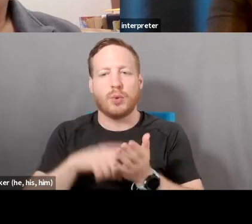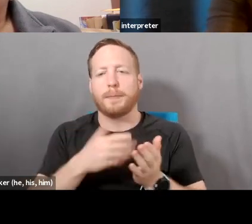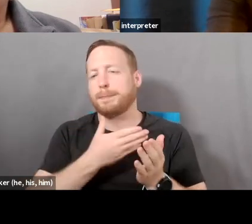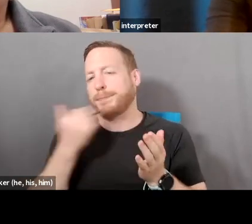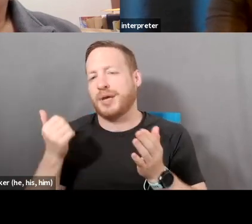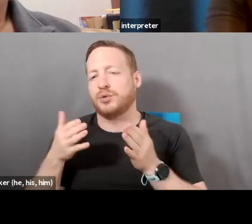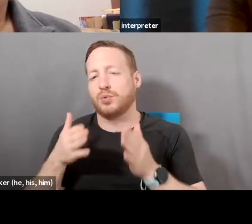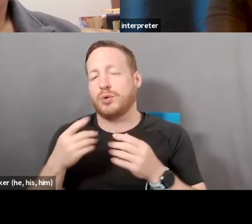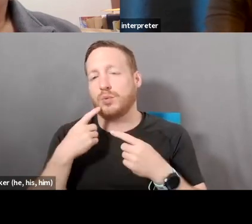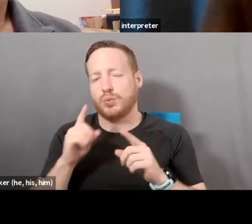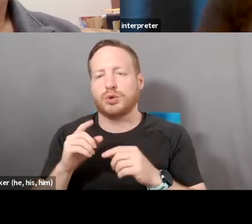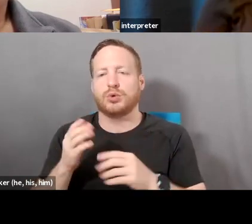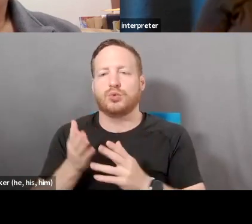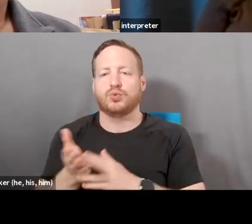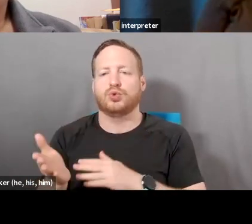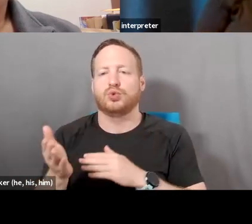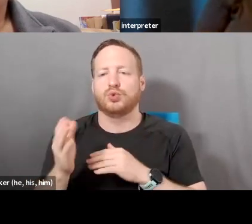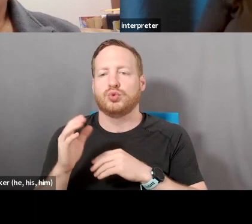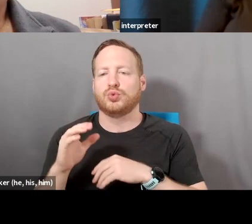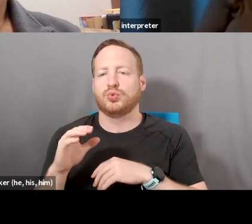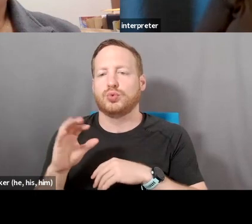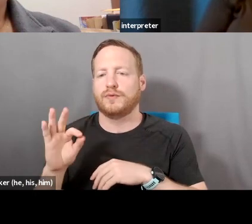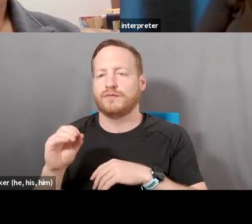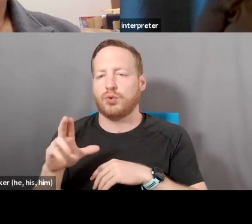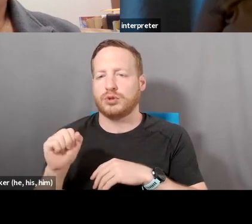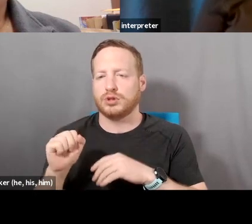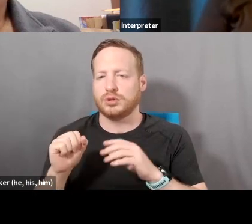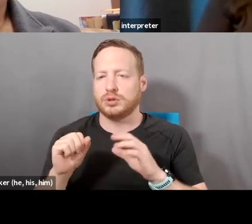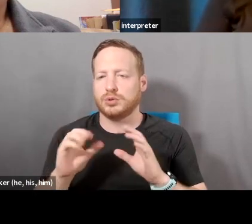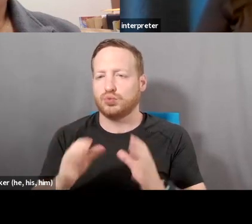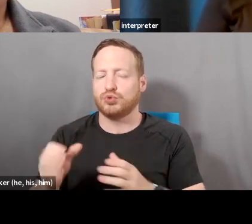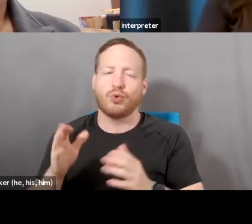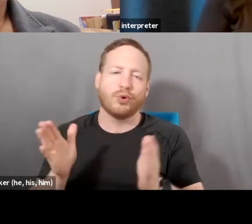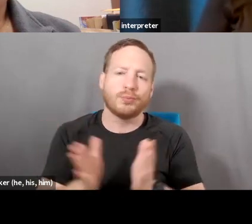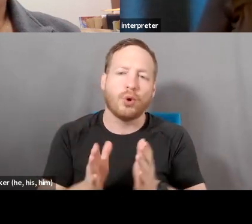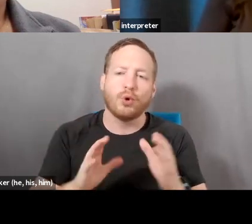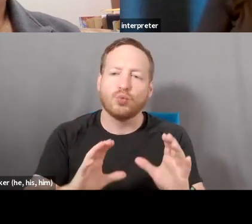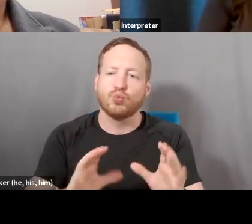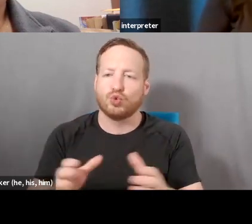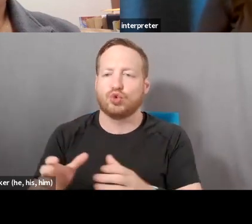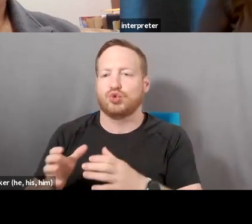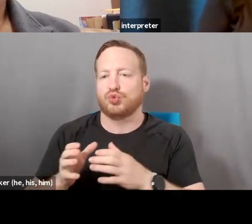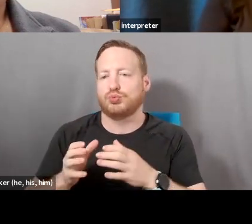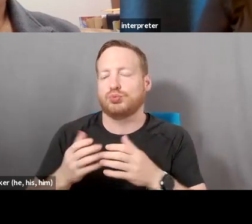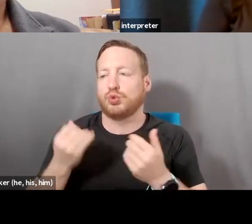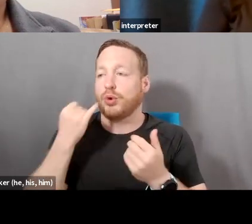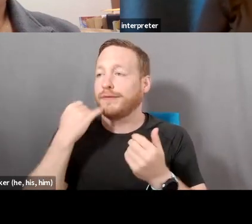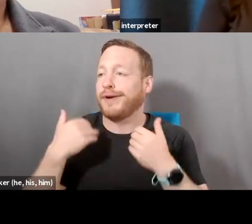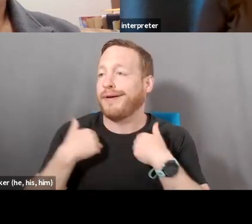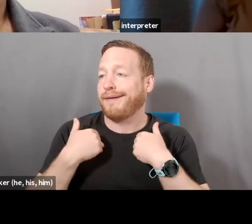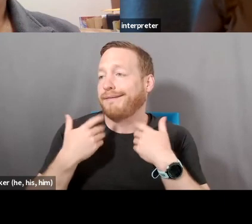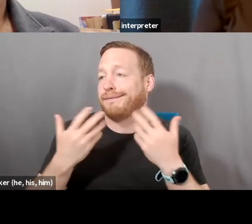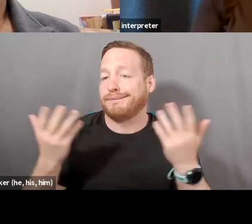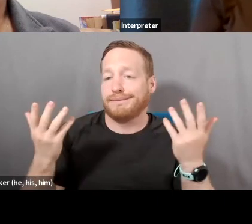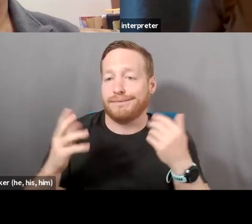No, we could research the community and maybe it would be better to do it through focus groups or